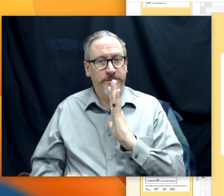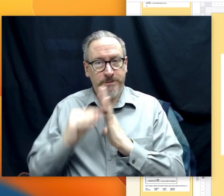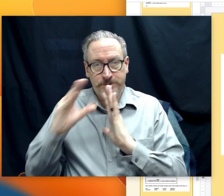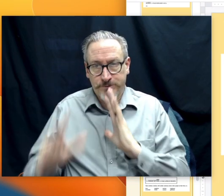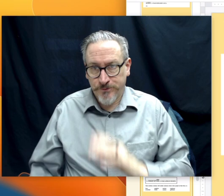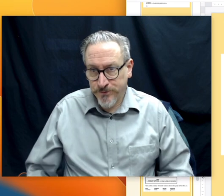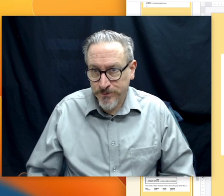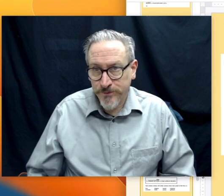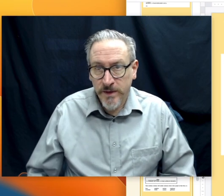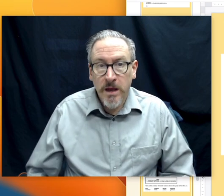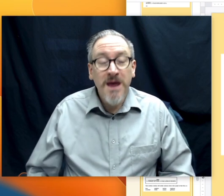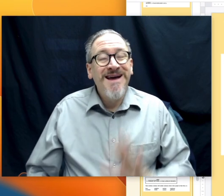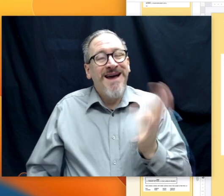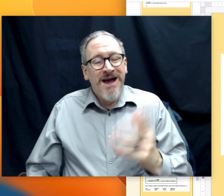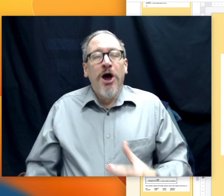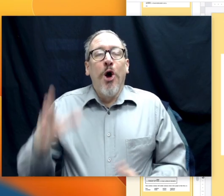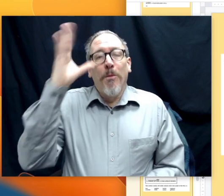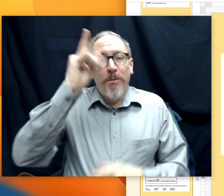student.